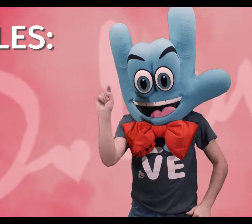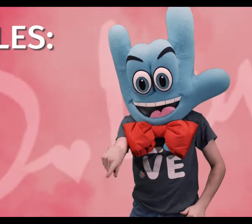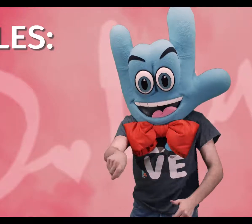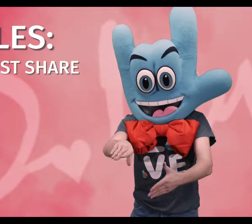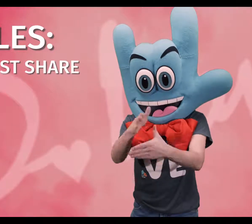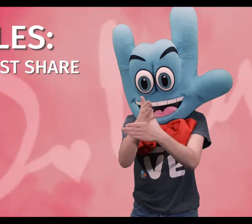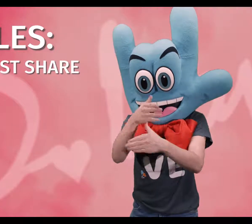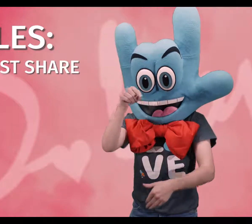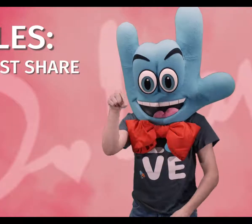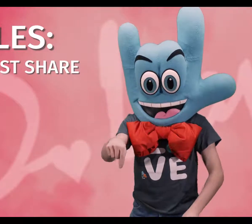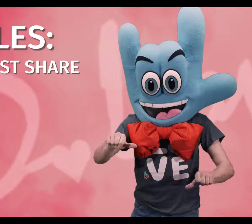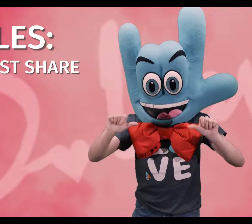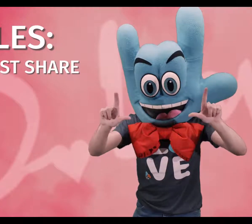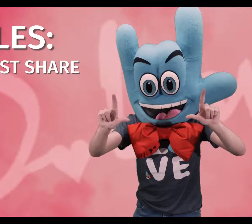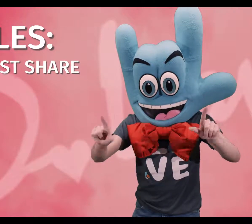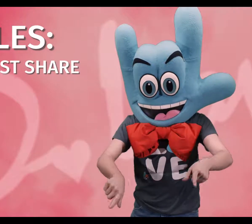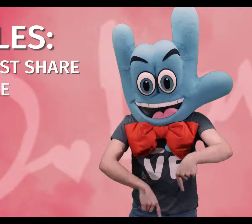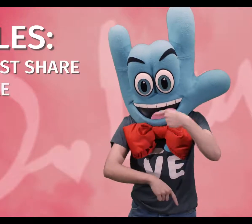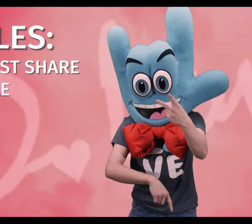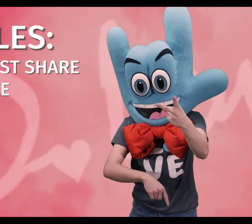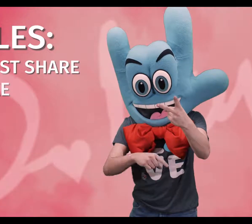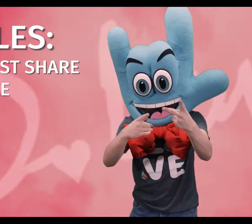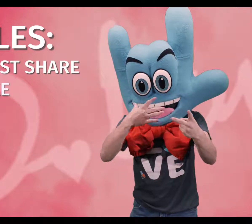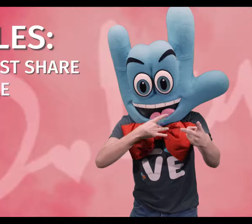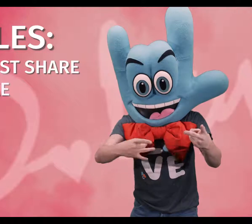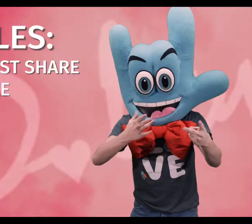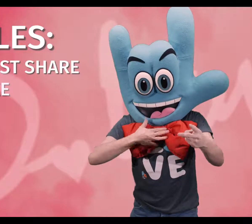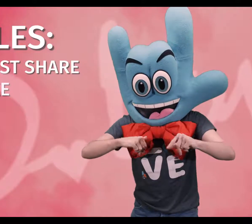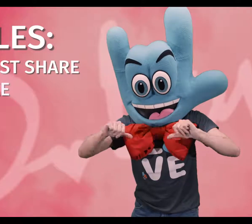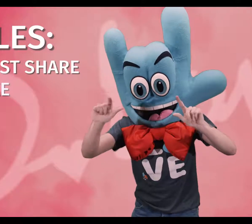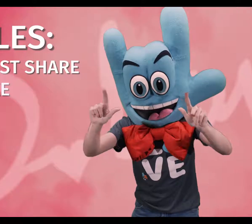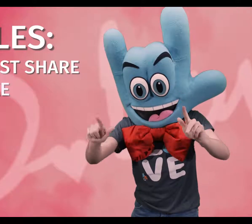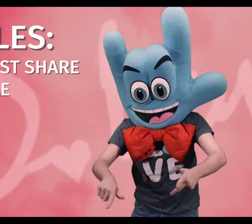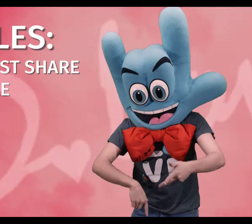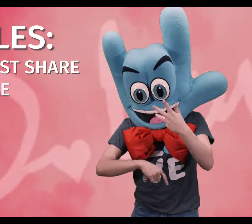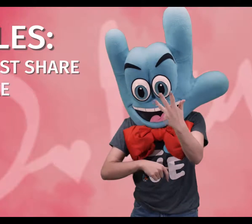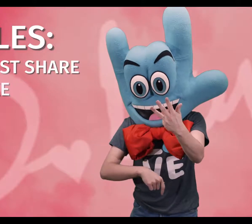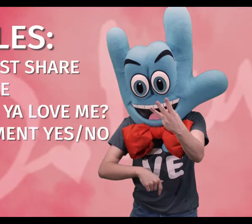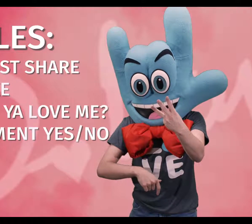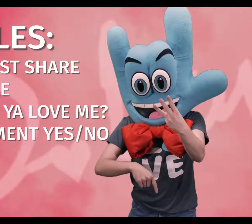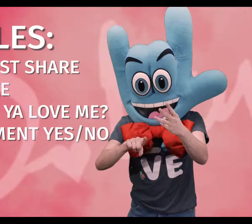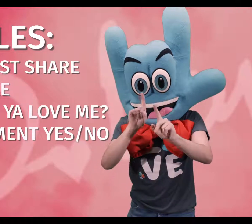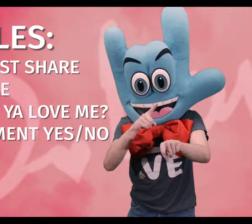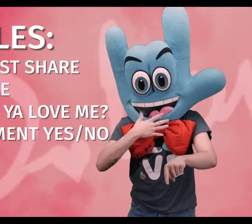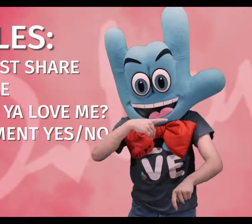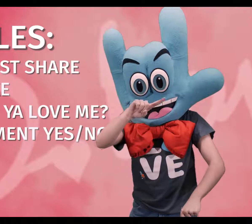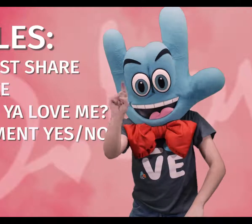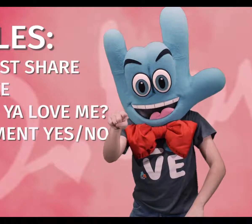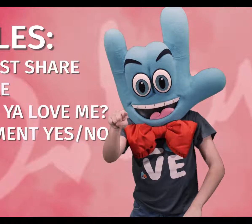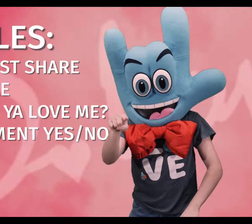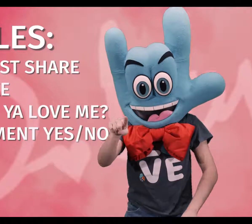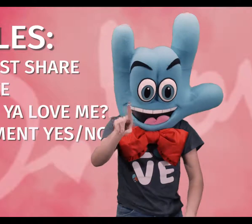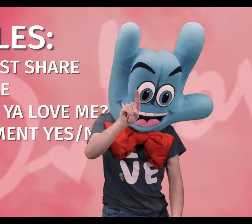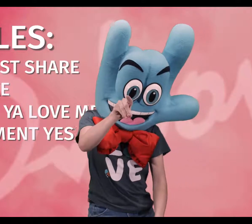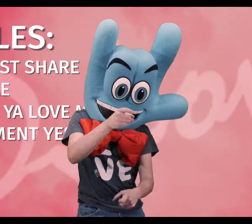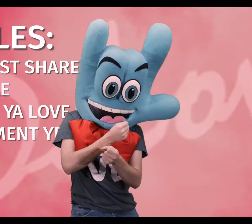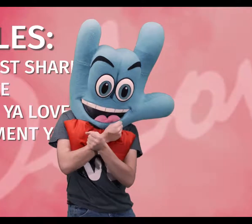Here are the rules. You must share this post. You must like our page. And answer in